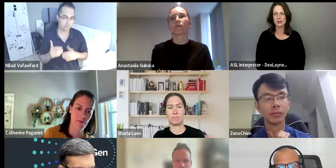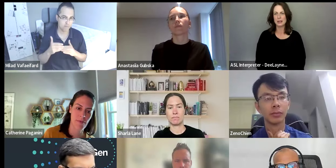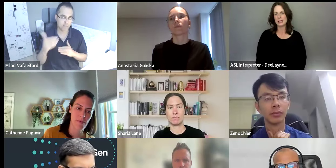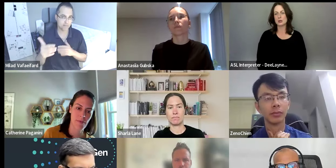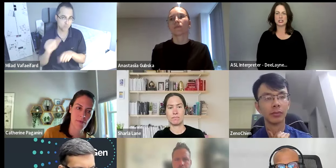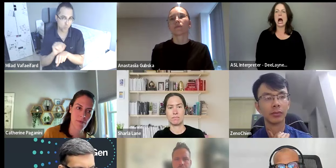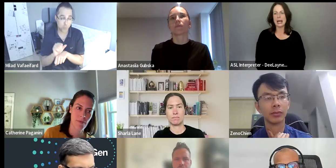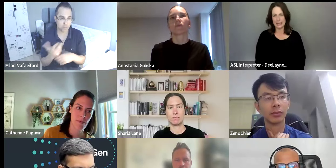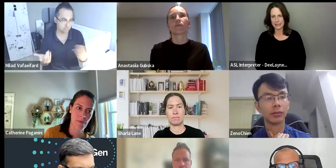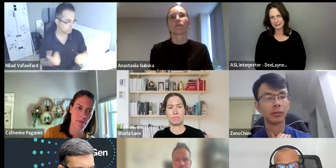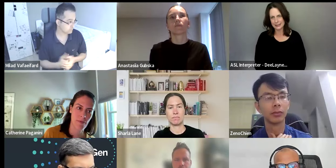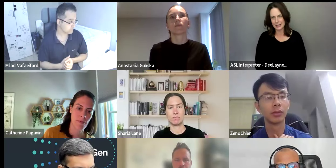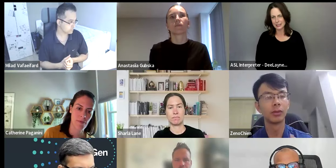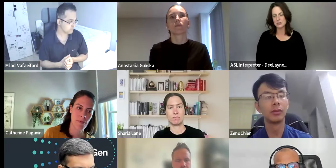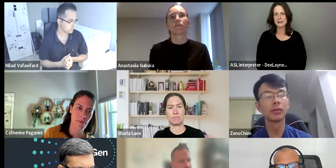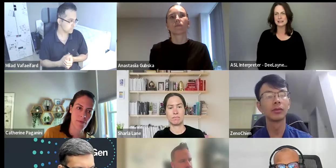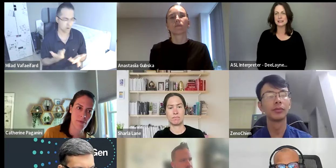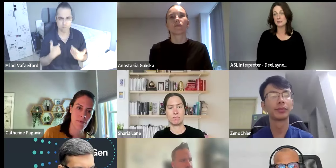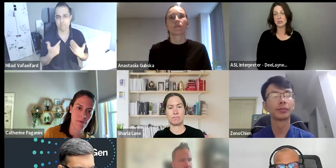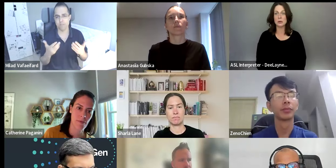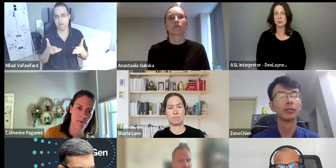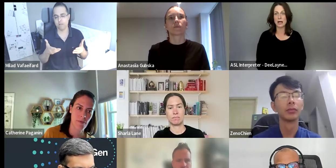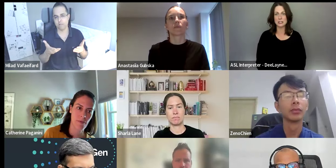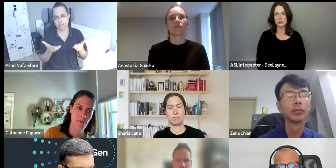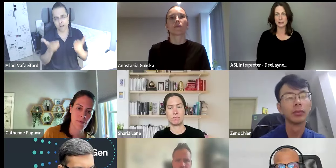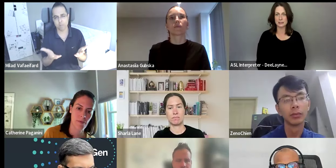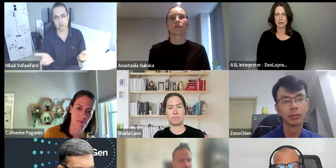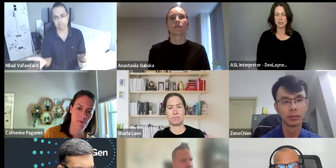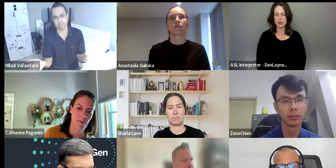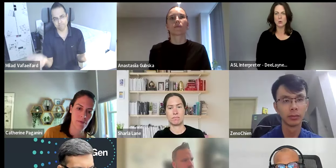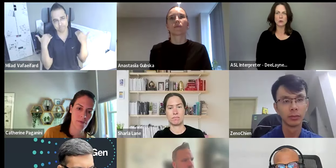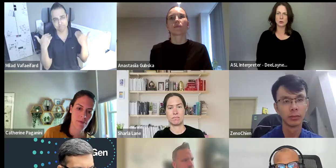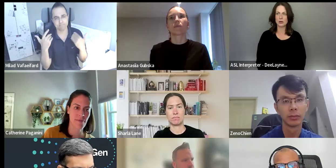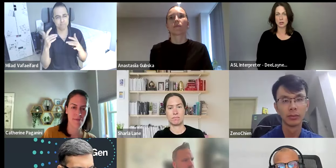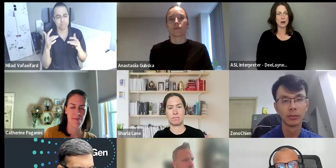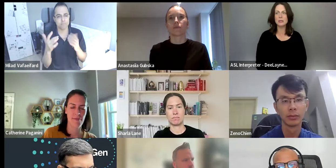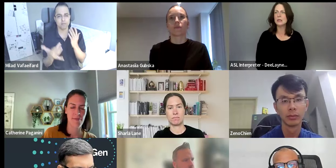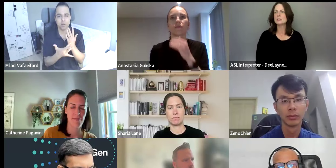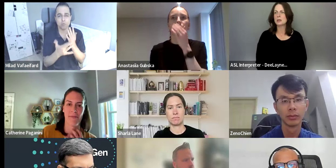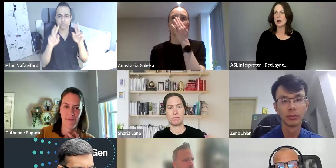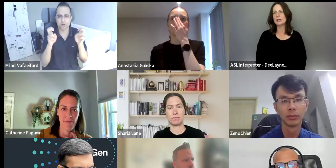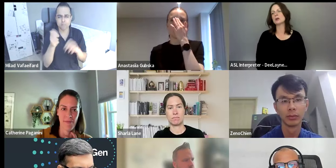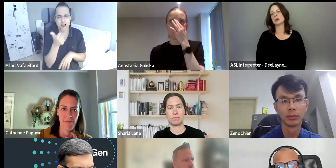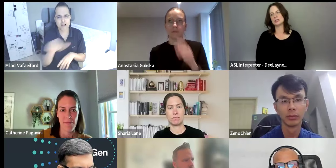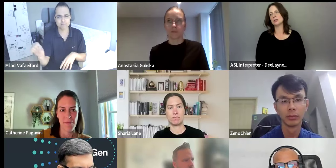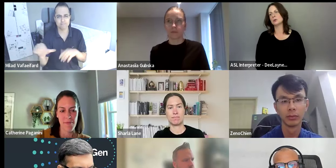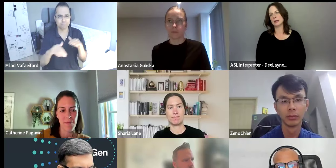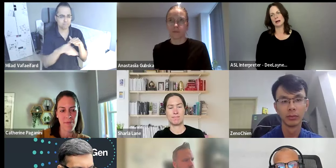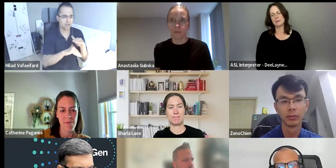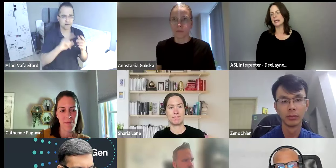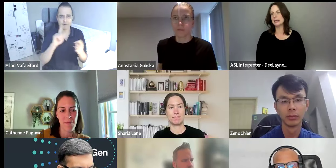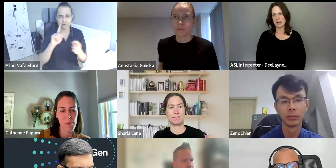up your shine, you know, so that's something you could apply to your next assignment or your current job. So I would encourage